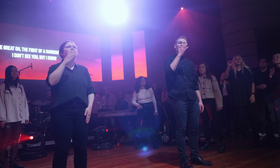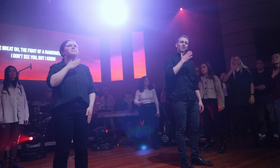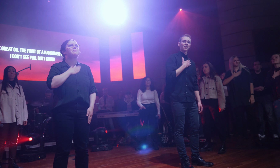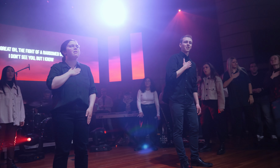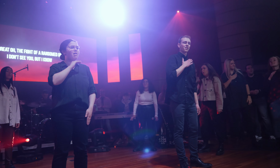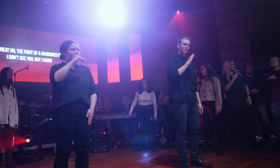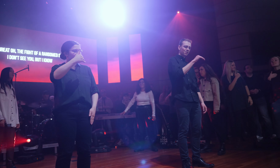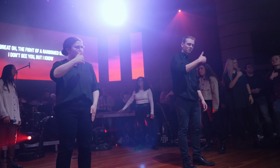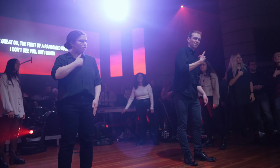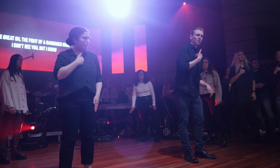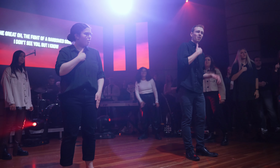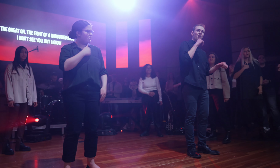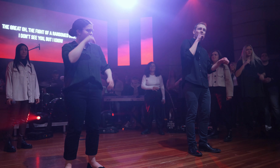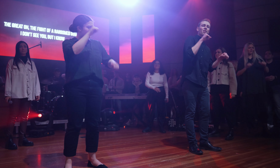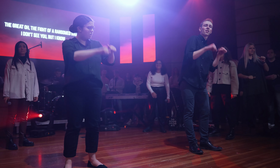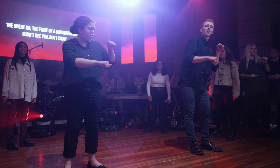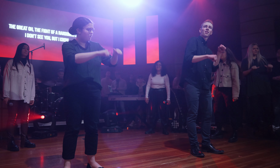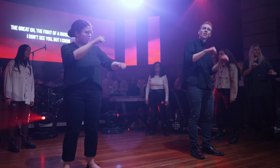handsome soul.